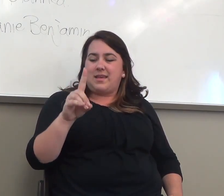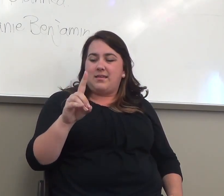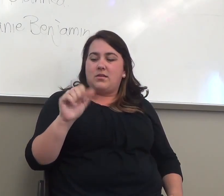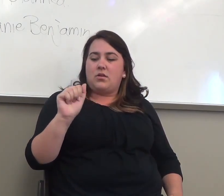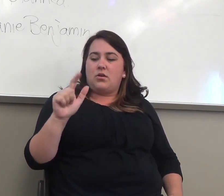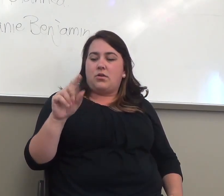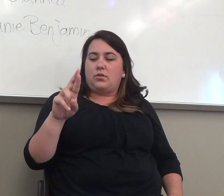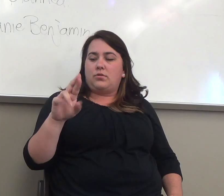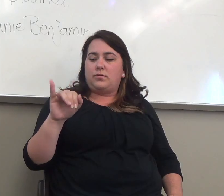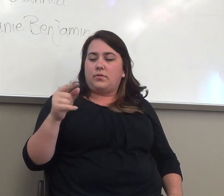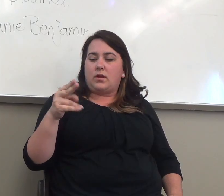Oops, if I spell it right.